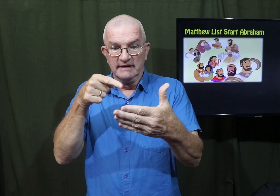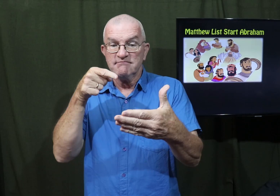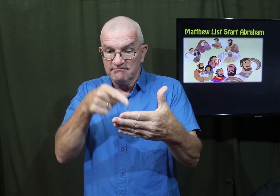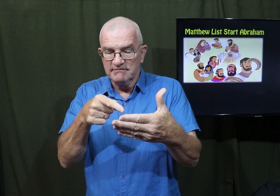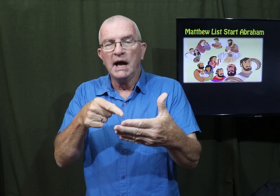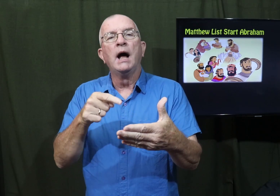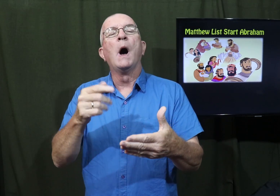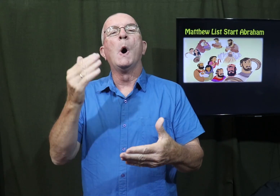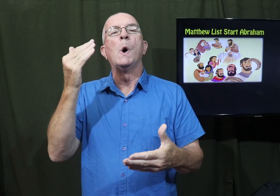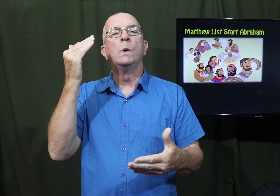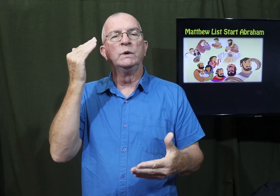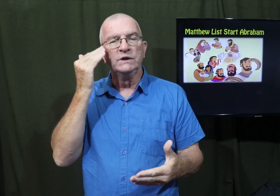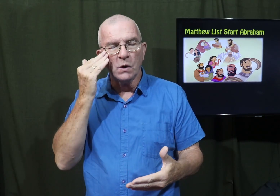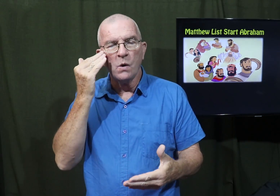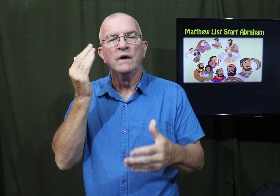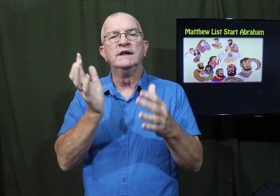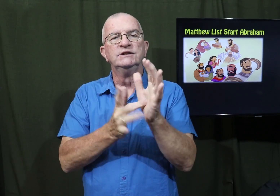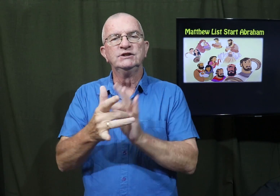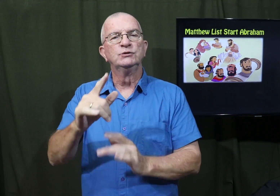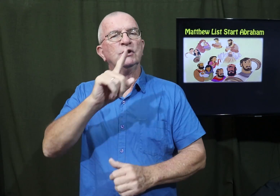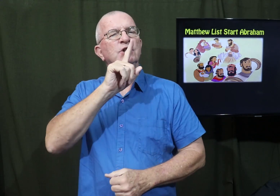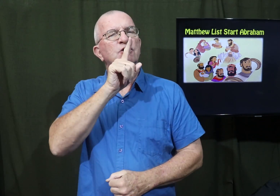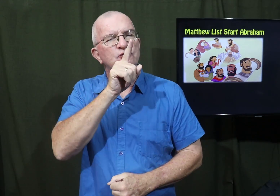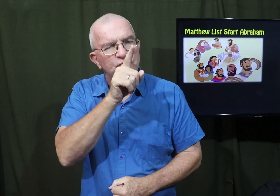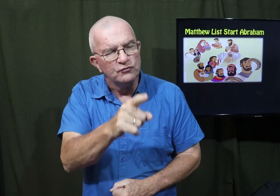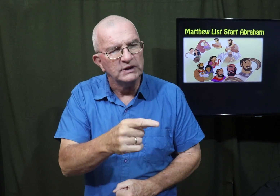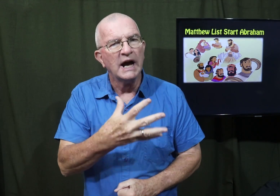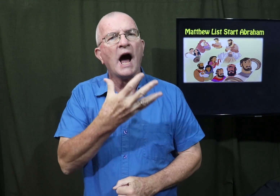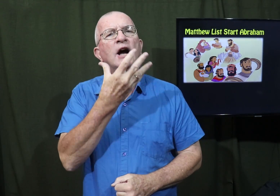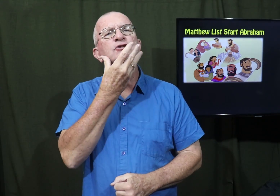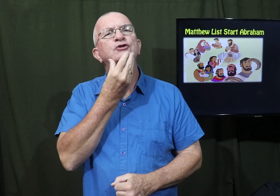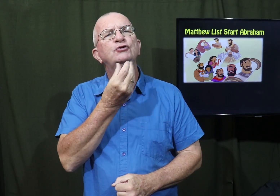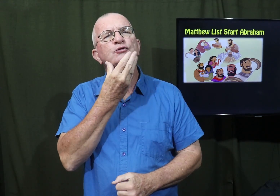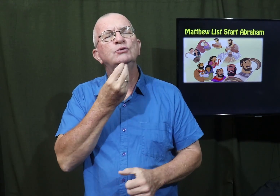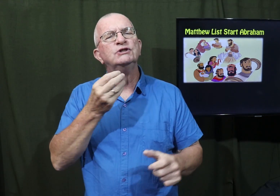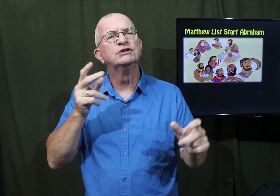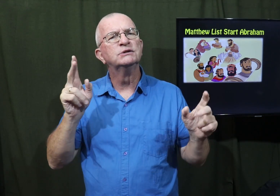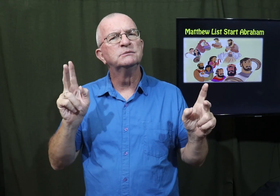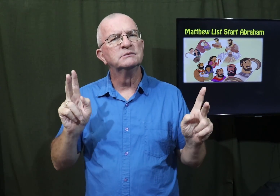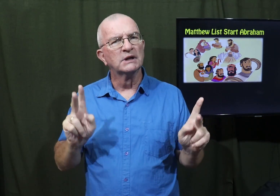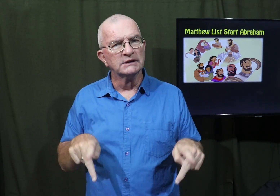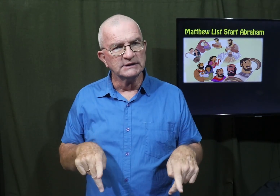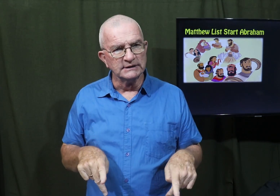that it was oh yeah he is a Jewish person. Jesus was.